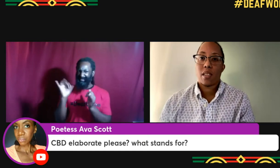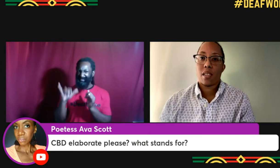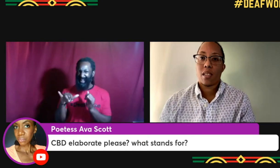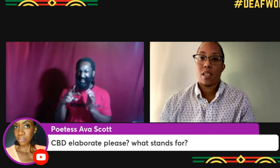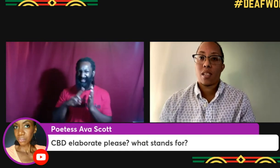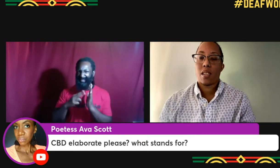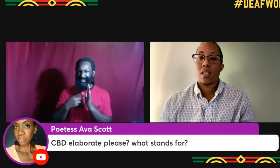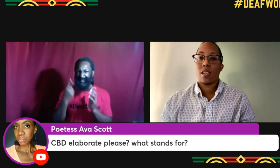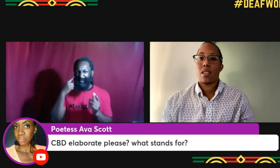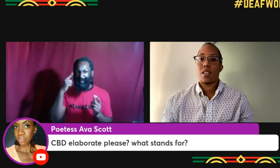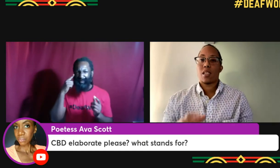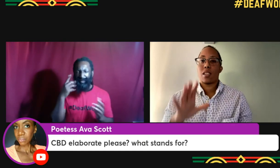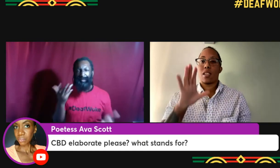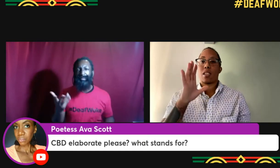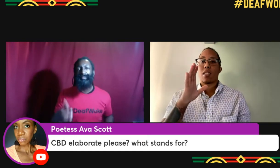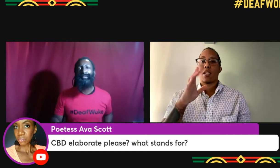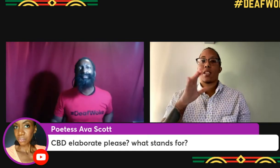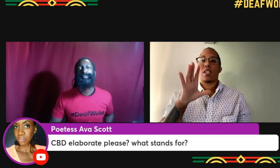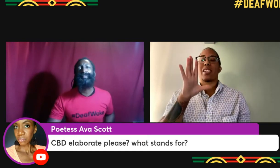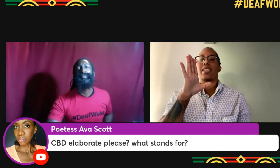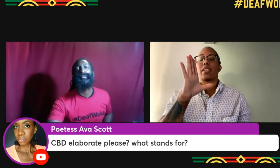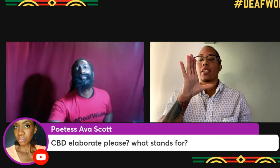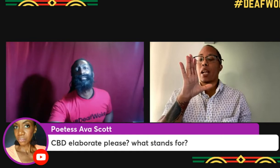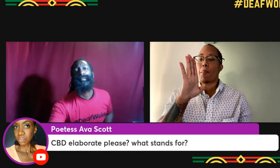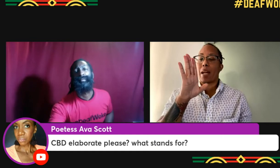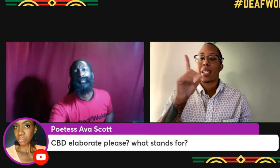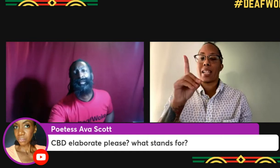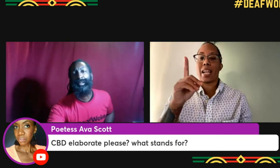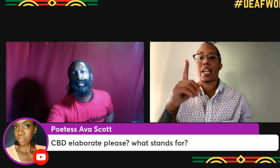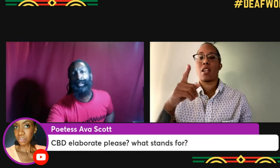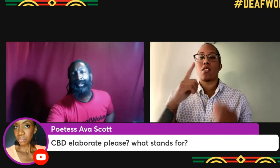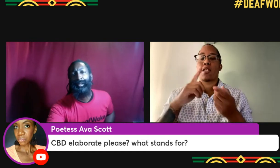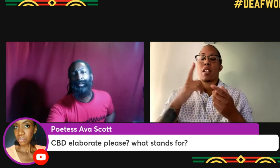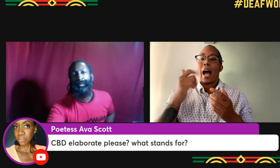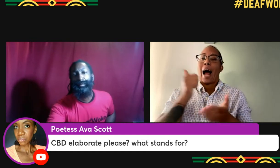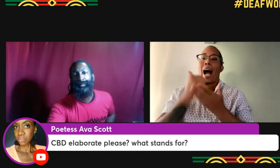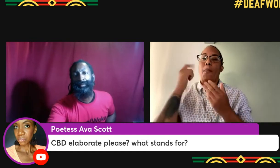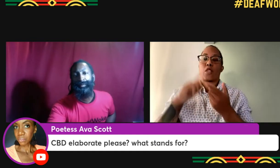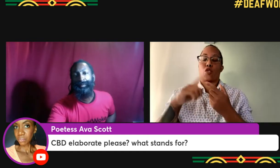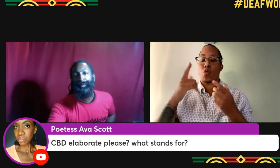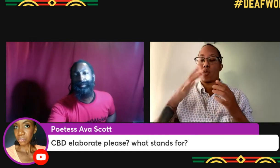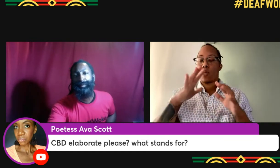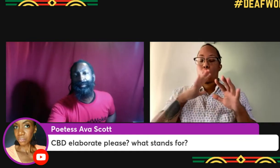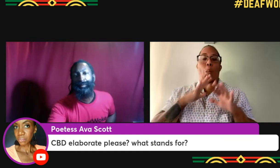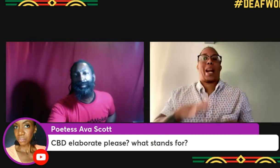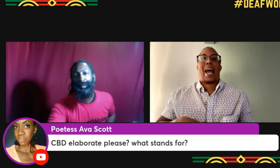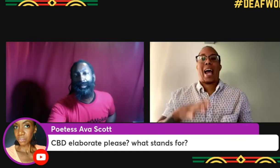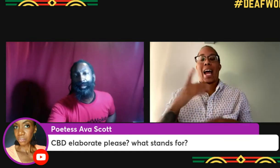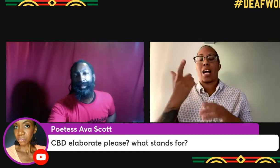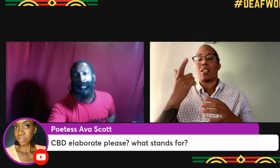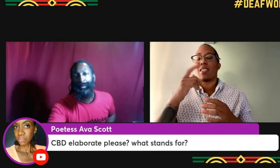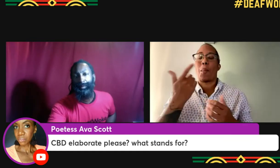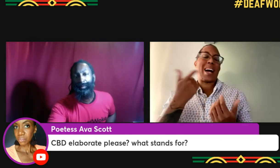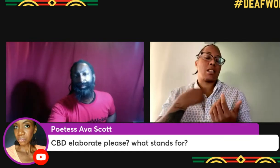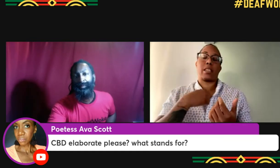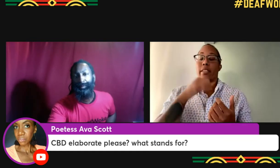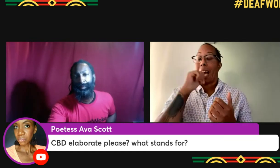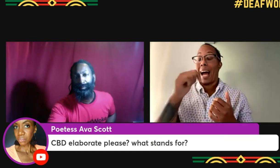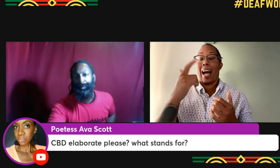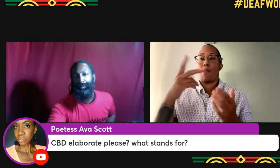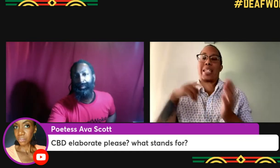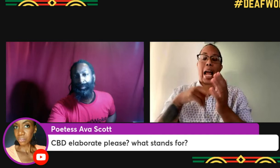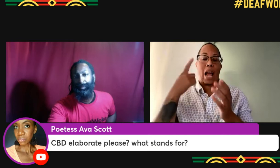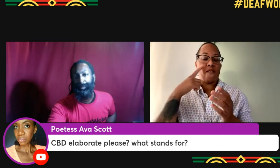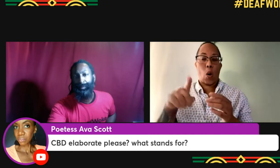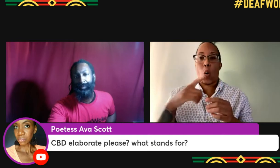So the question is CBD, do you mind elaborating on that? CBD to use, a lot of